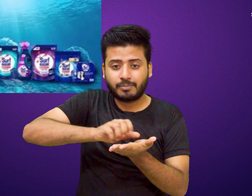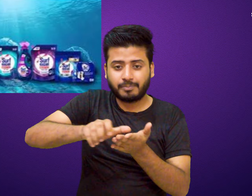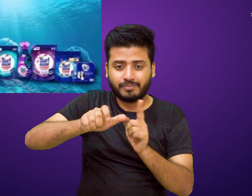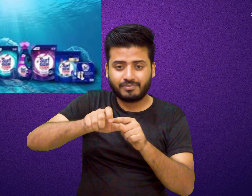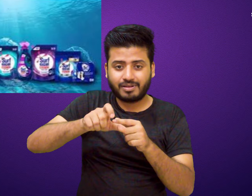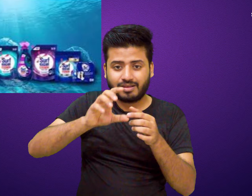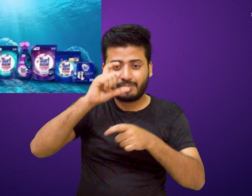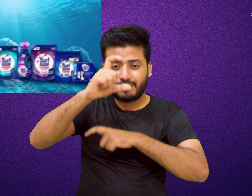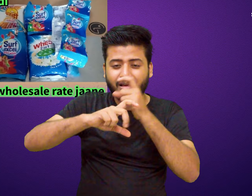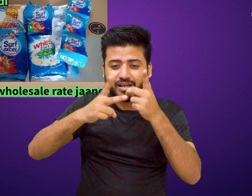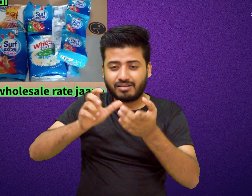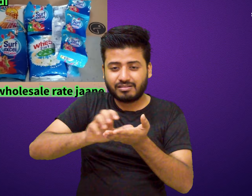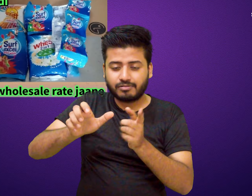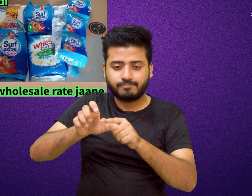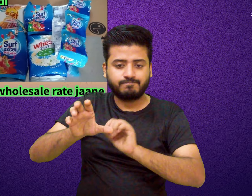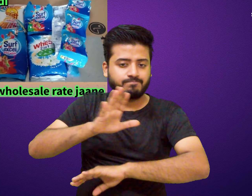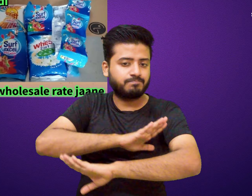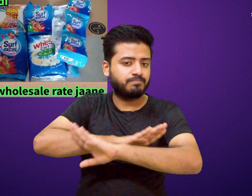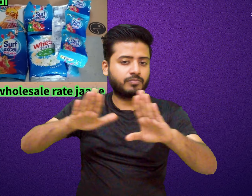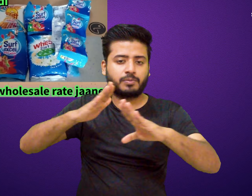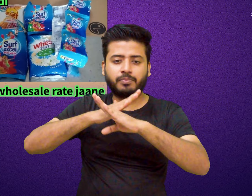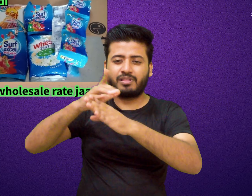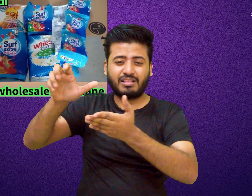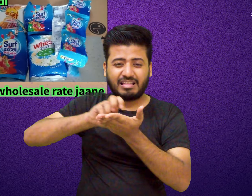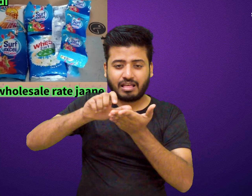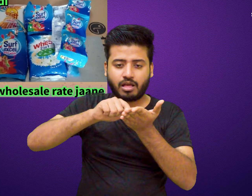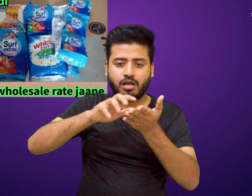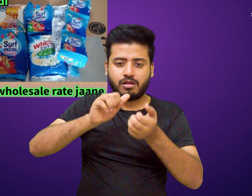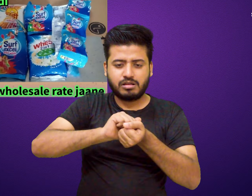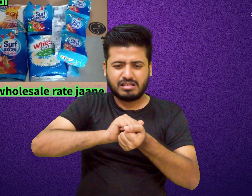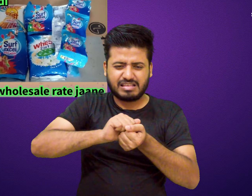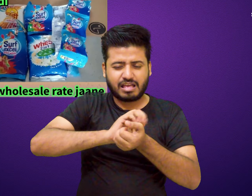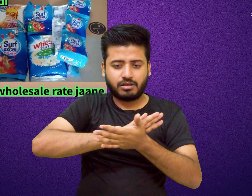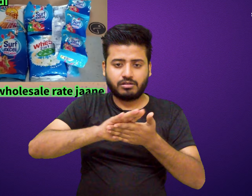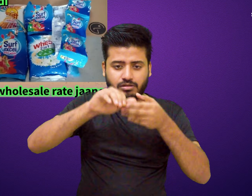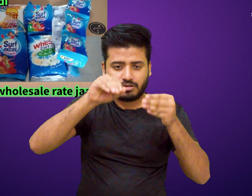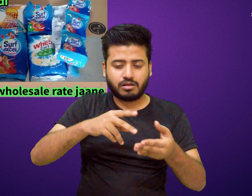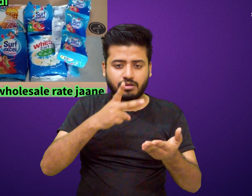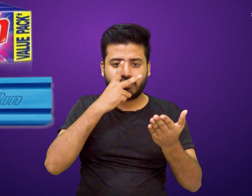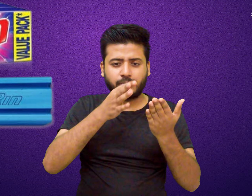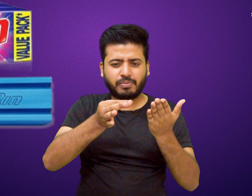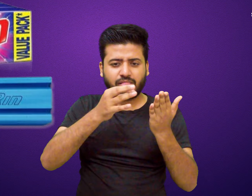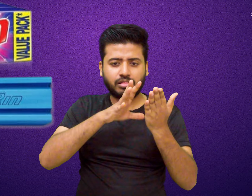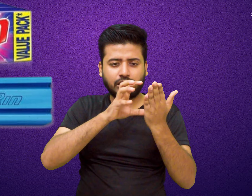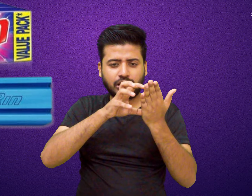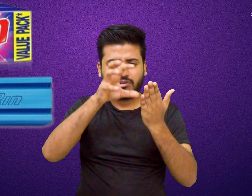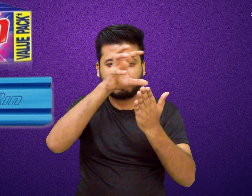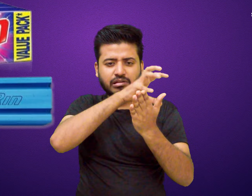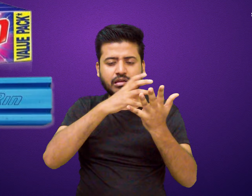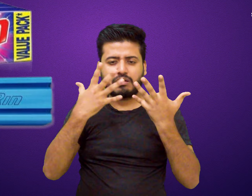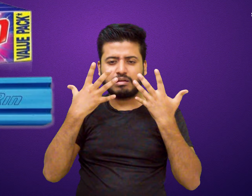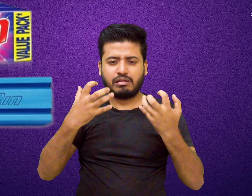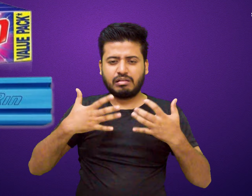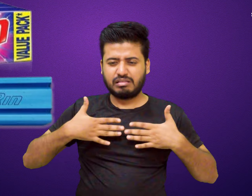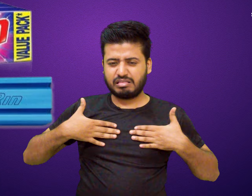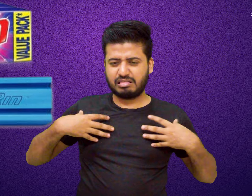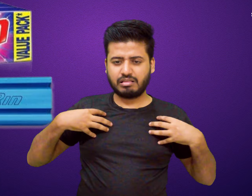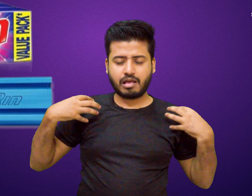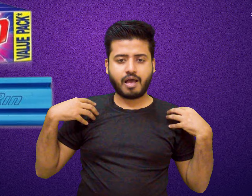for a thicker, more absorbent cloth. Cotton, highly absorbent and washes out easily, making it great for wiping up